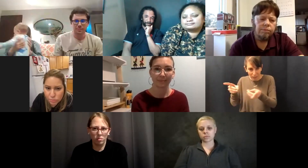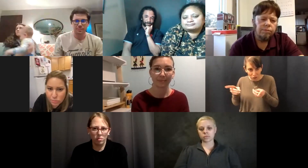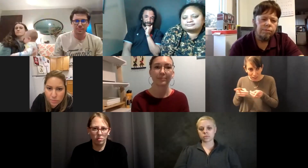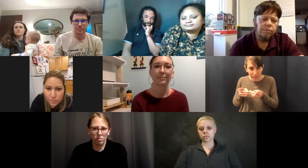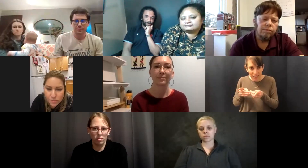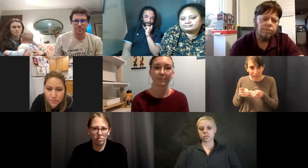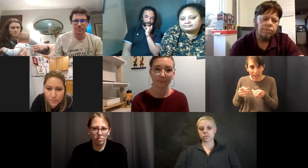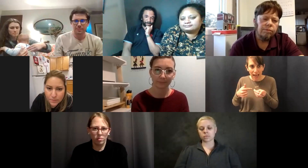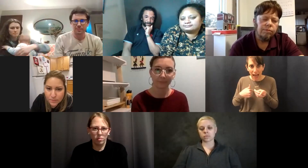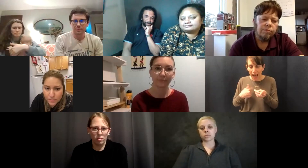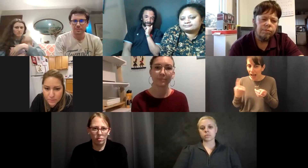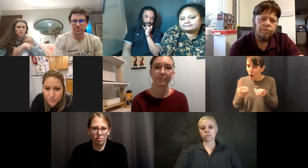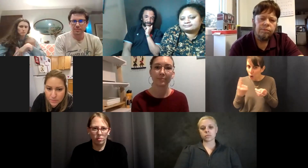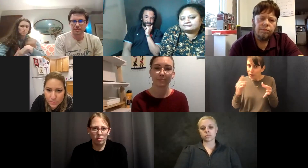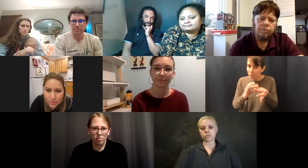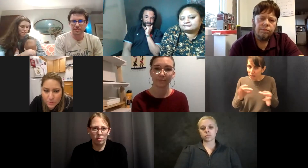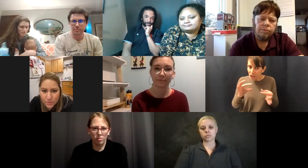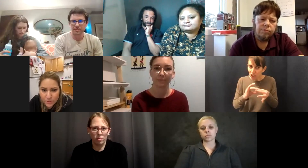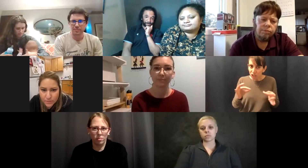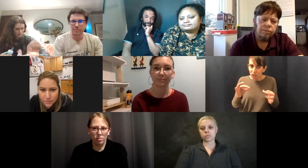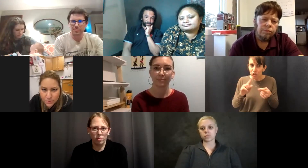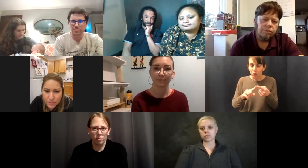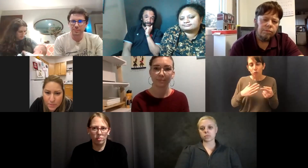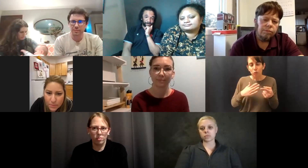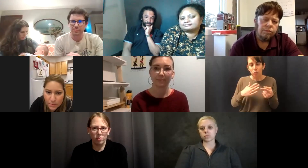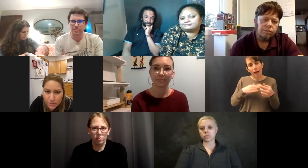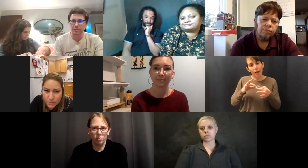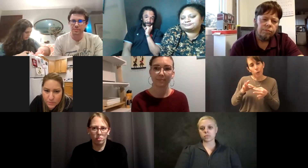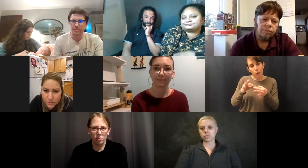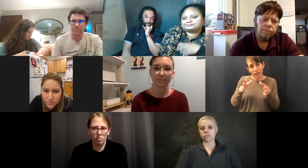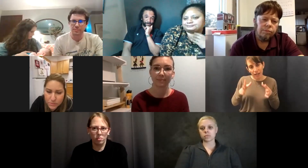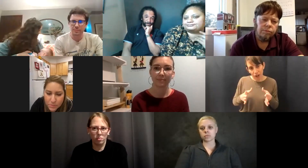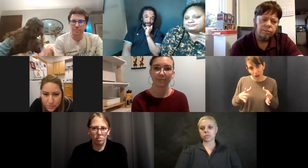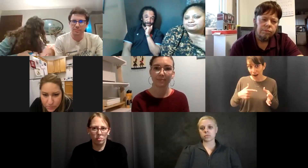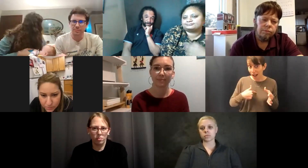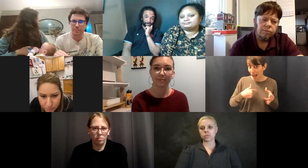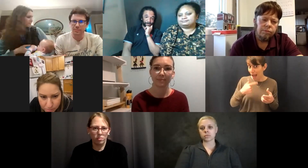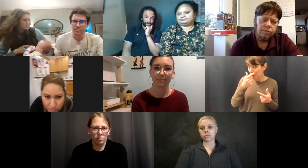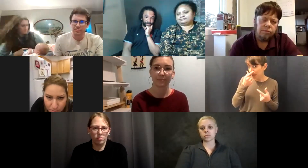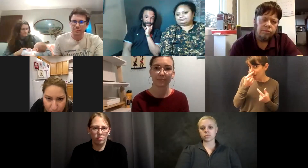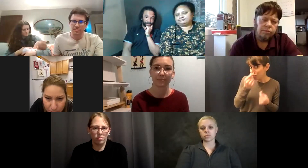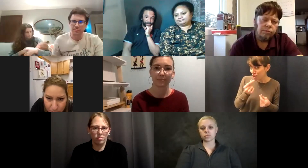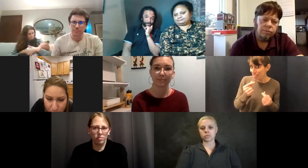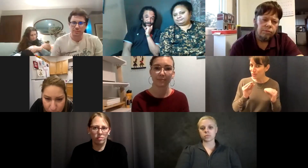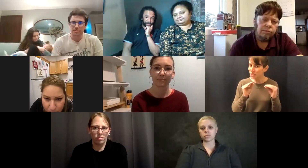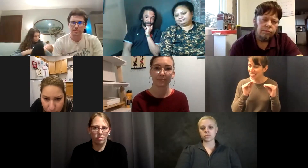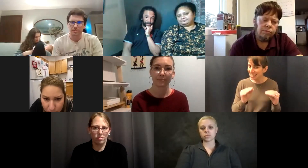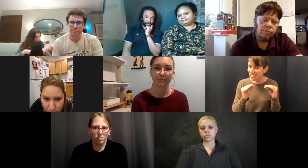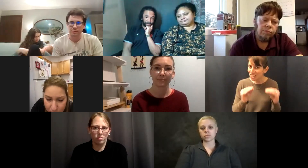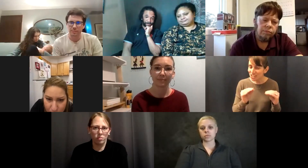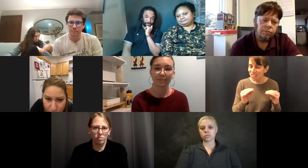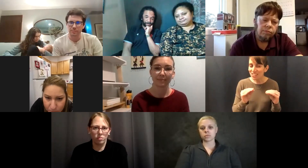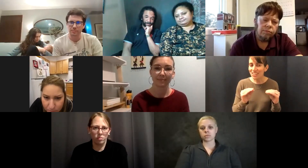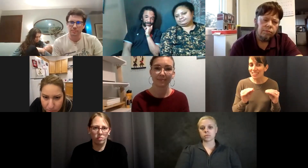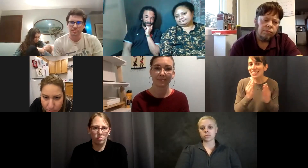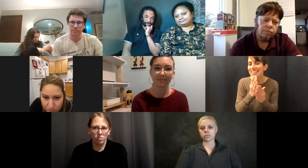was mentioned to my coordinator I am interested to teach